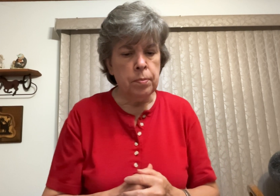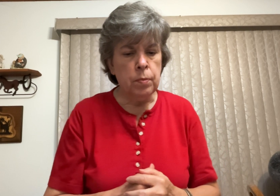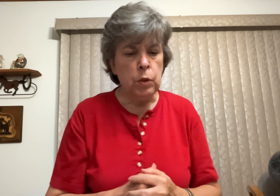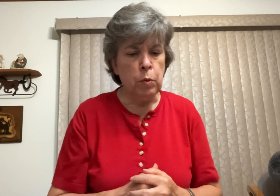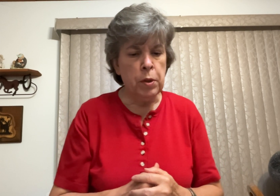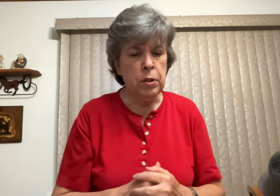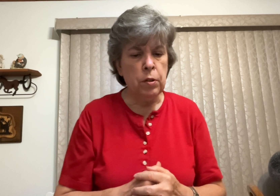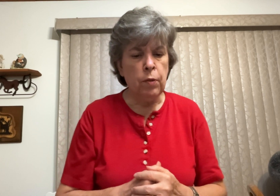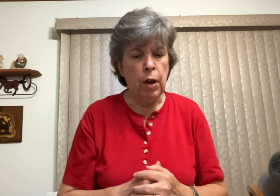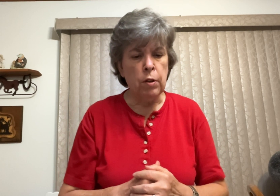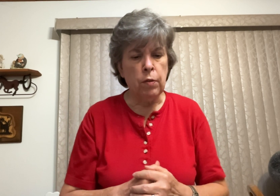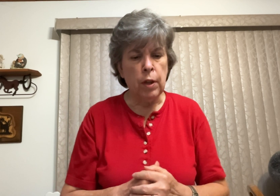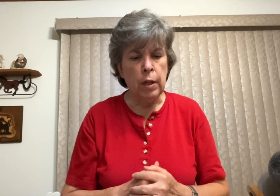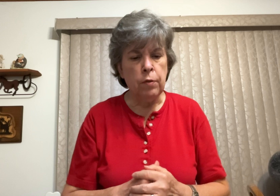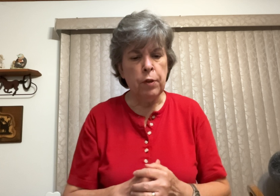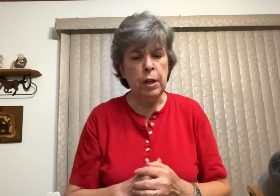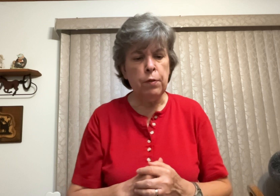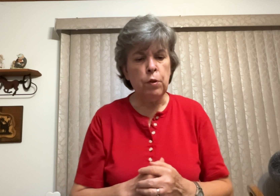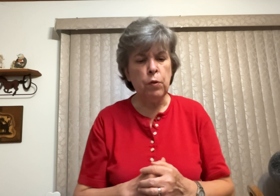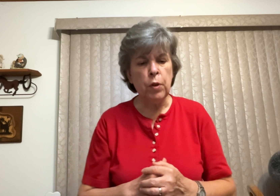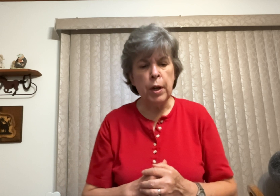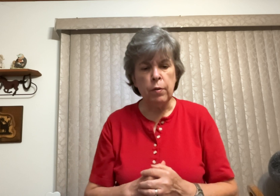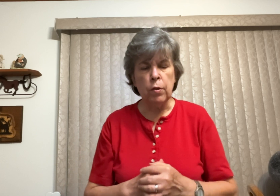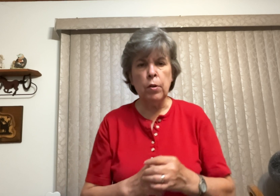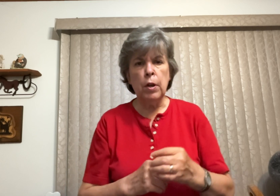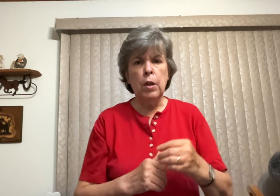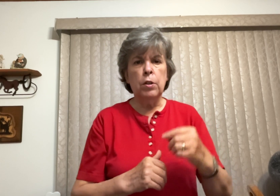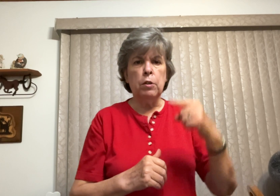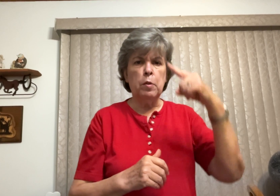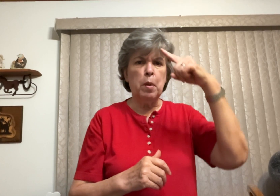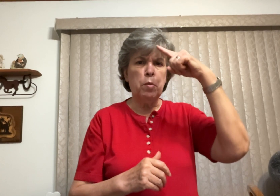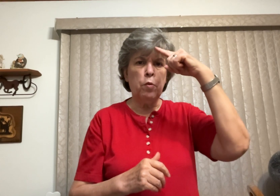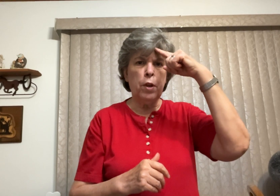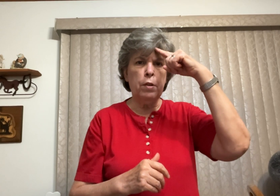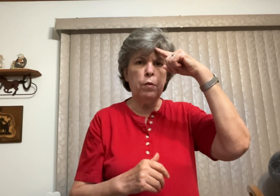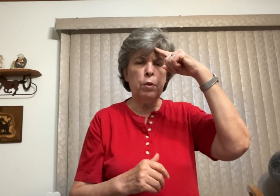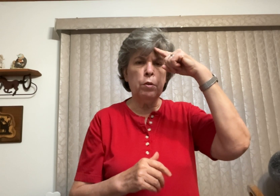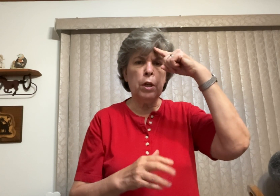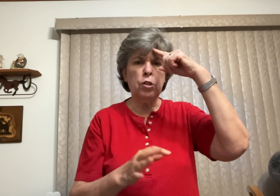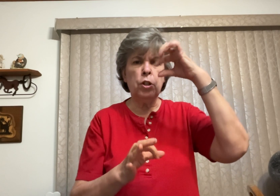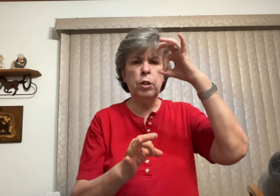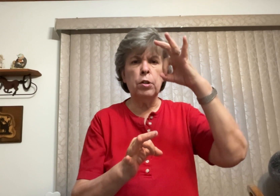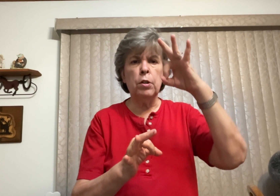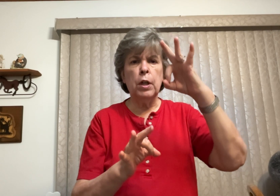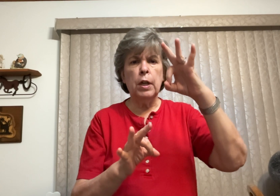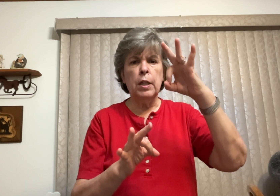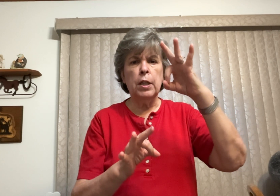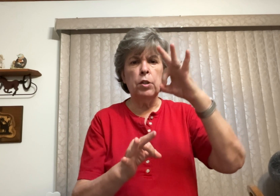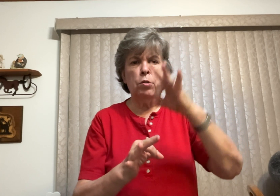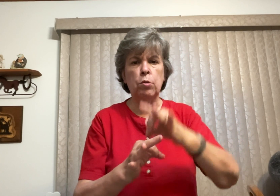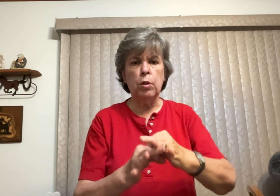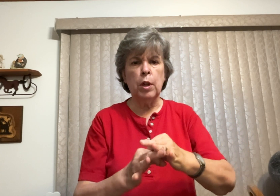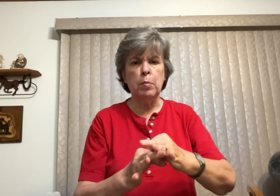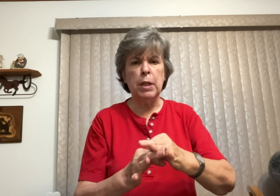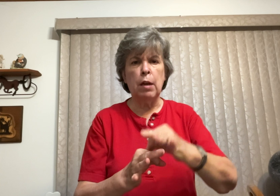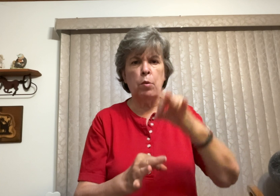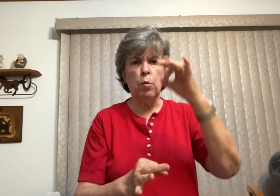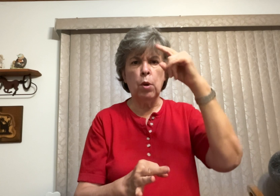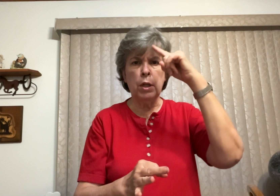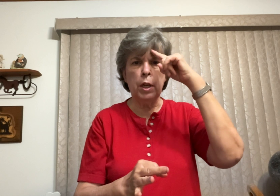You're with us in the fire and the flood, faithful forever. So remember faithful, you touch here, and then you come down with one F